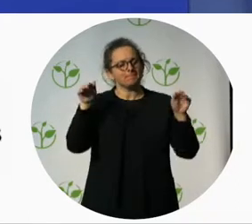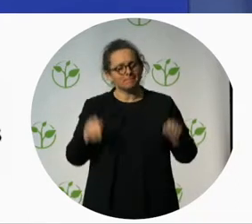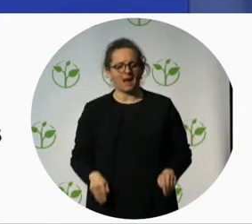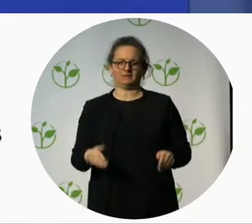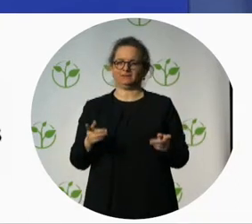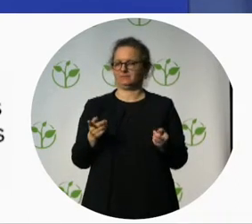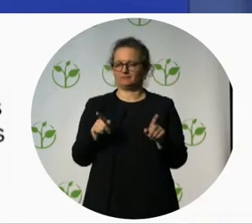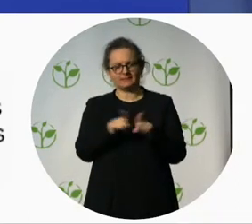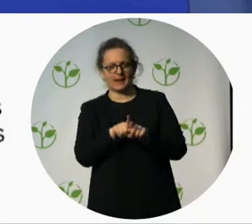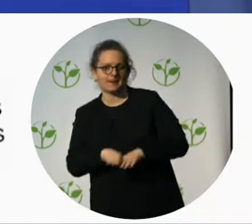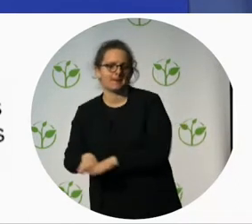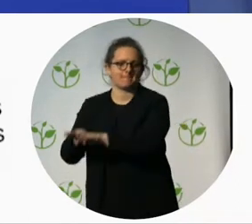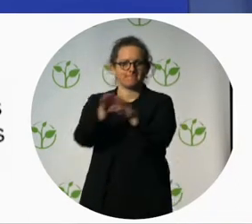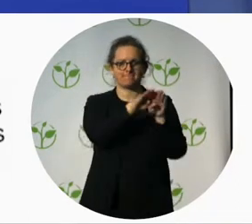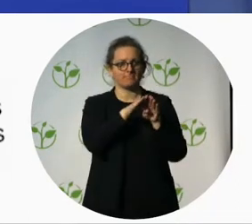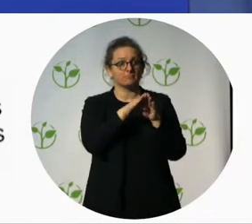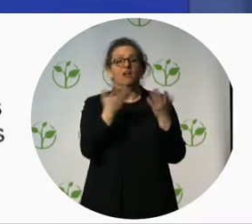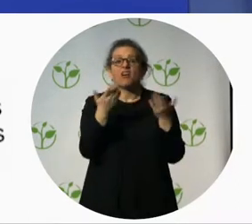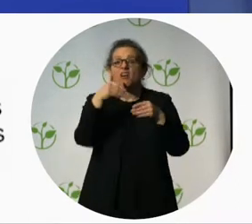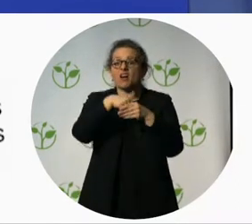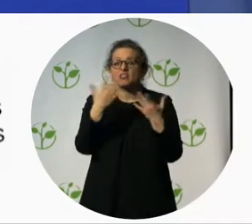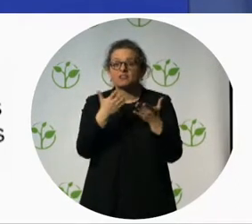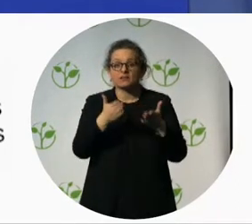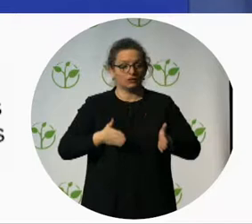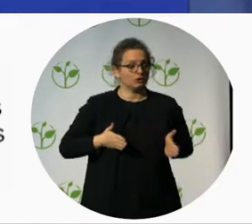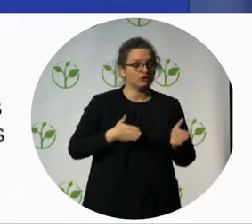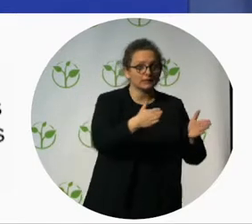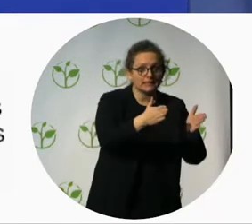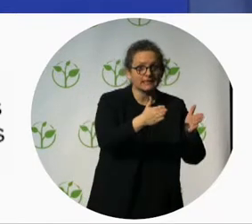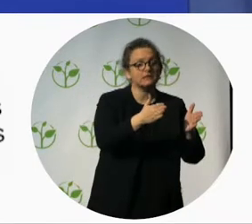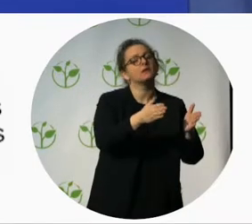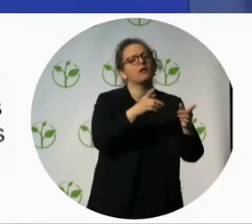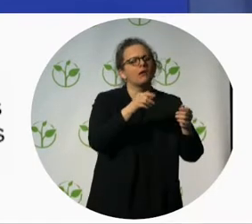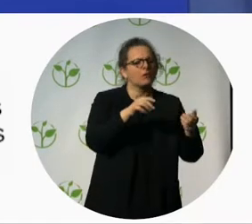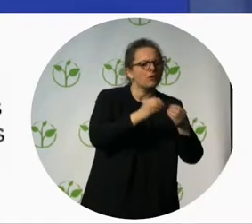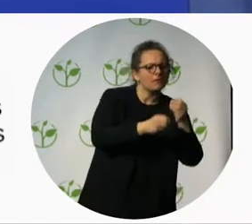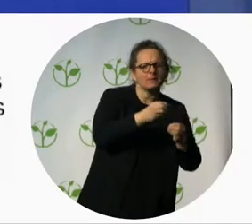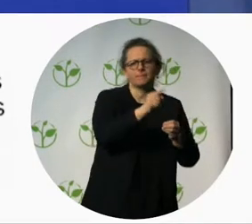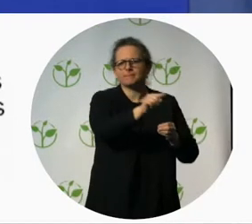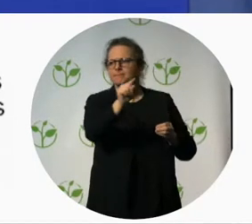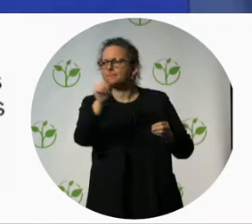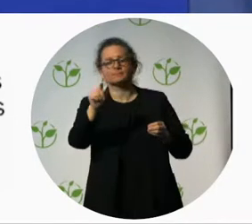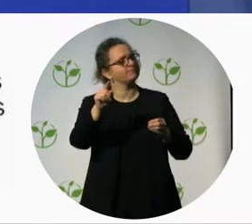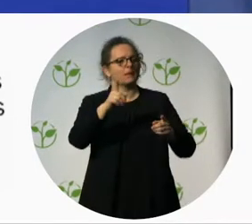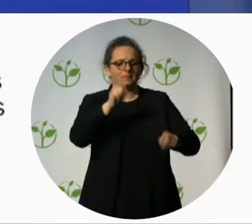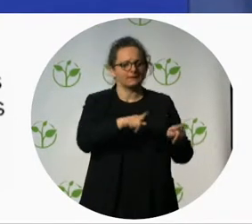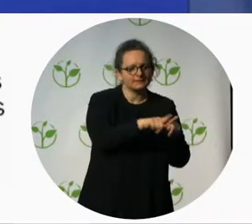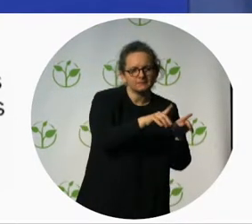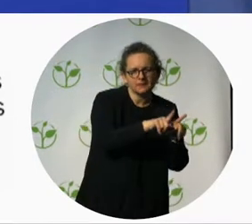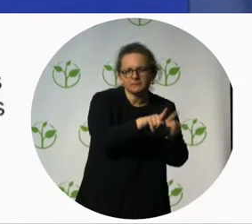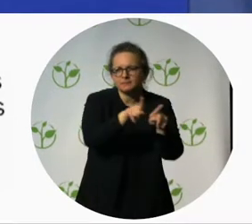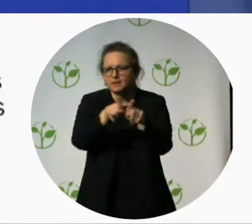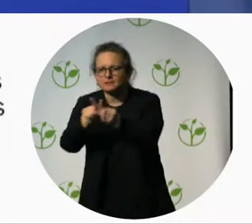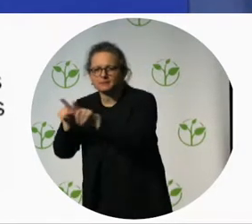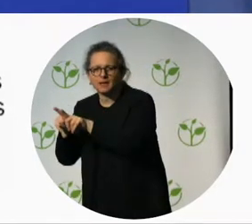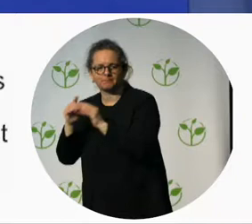roads, and I want to stress the part about information technology, because we believed at the time, and I think we were